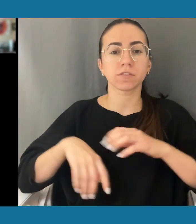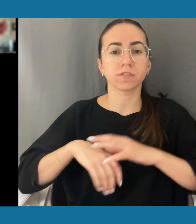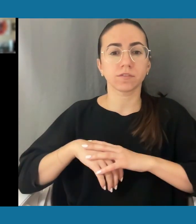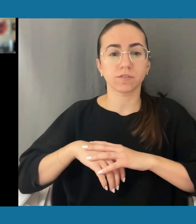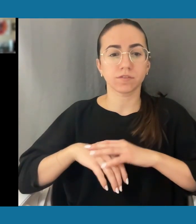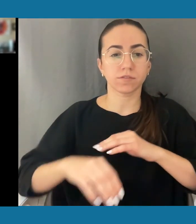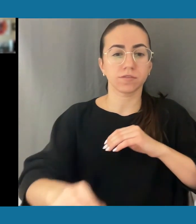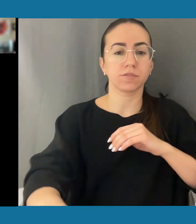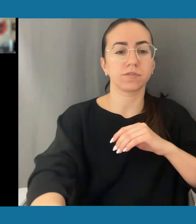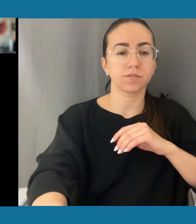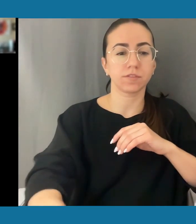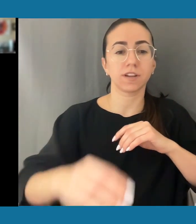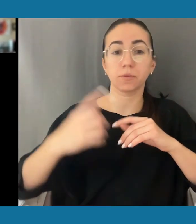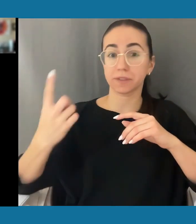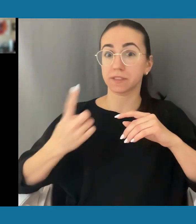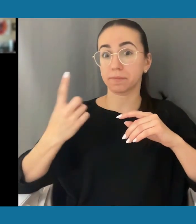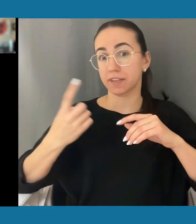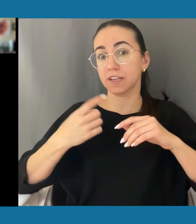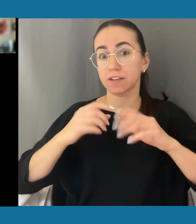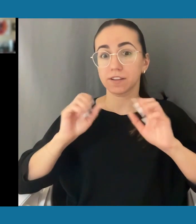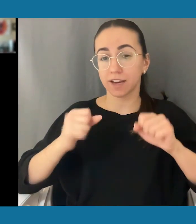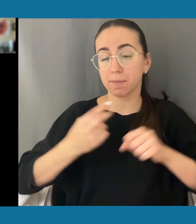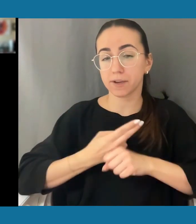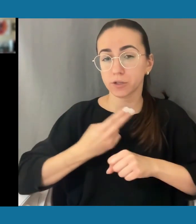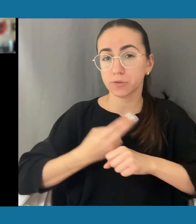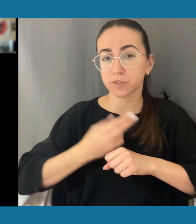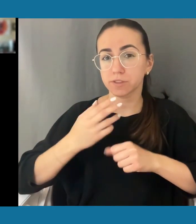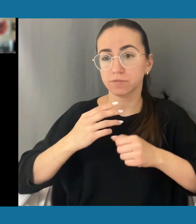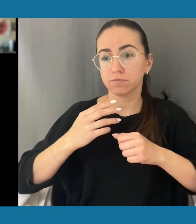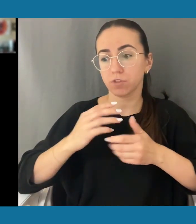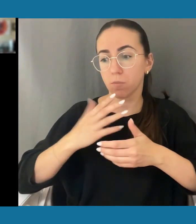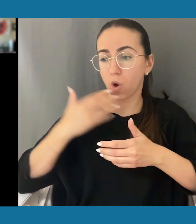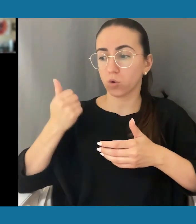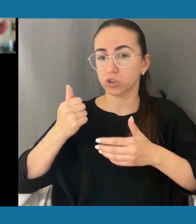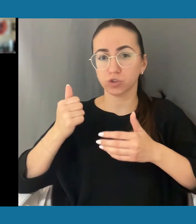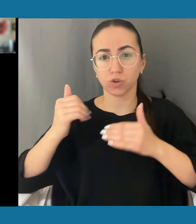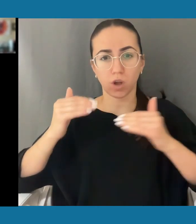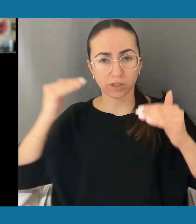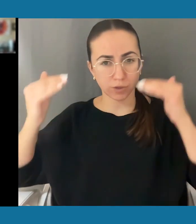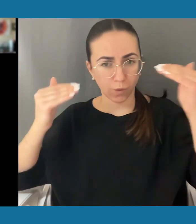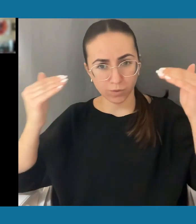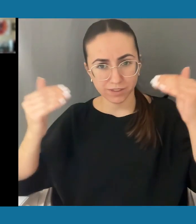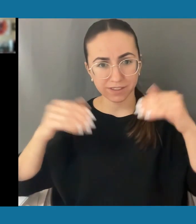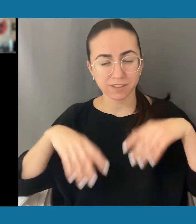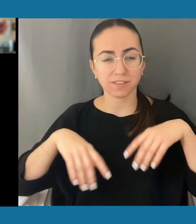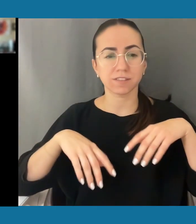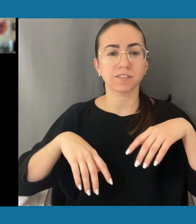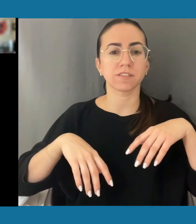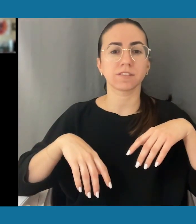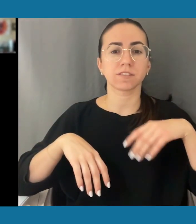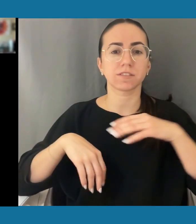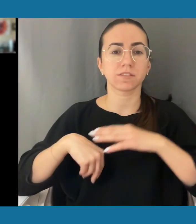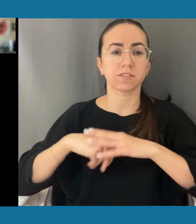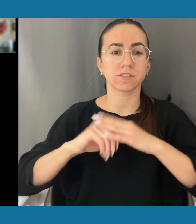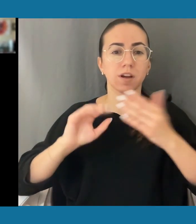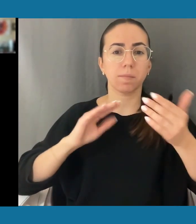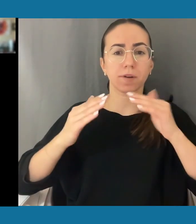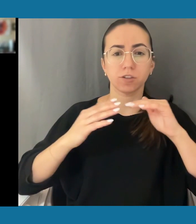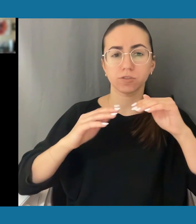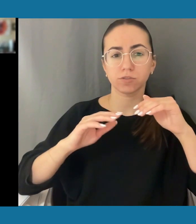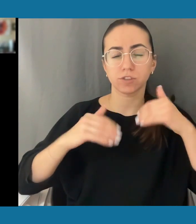could be utilized by older adults as well as younger adults with intellectual and